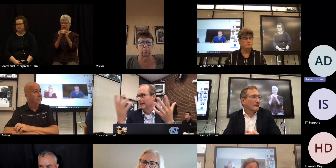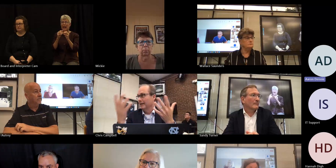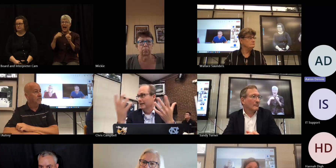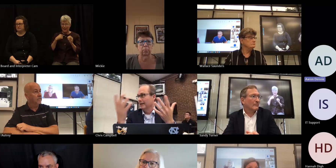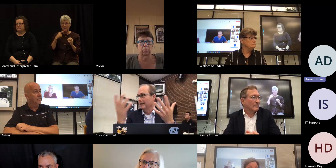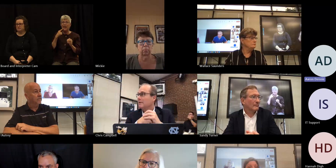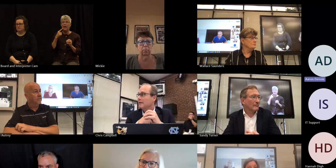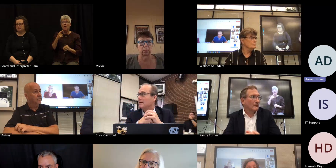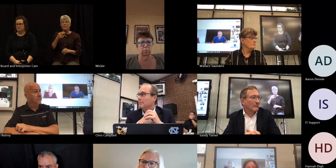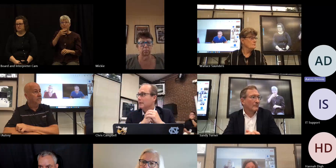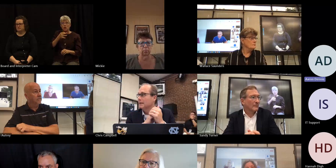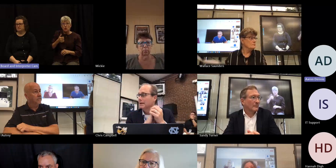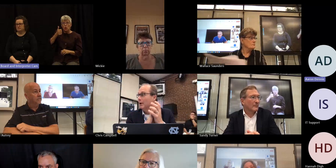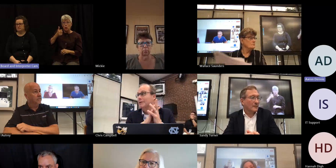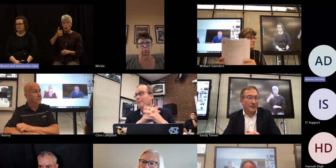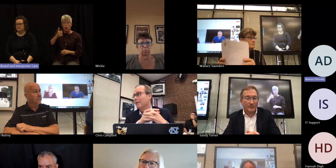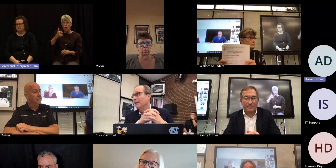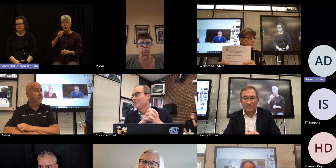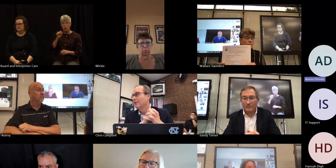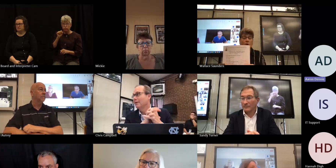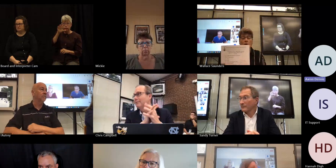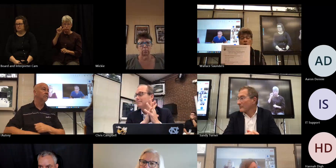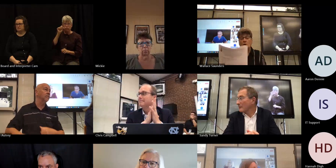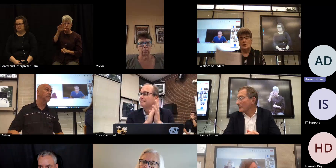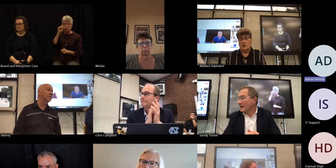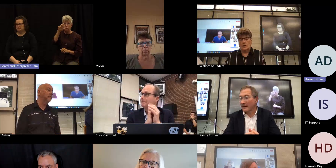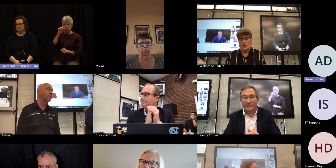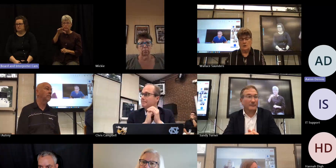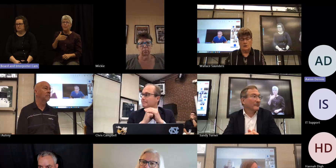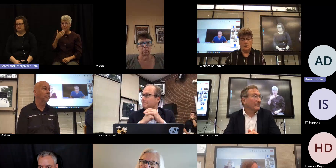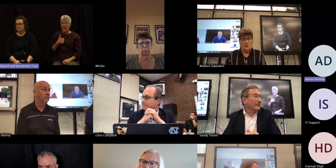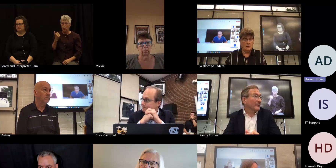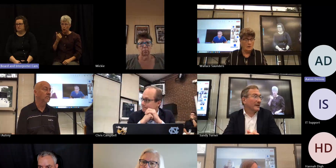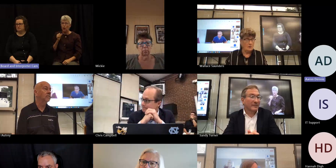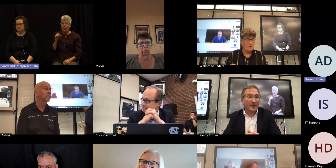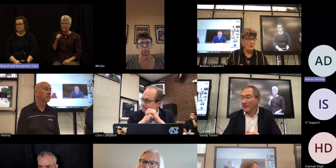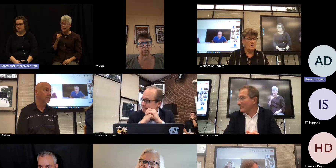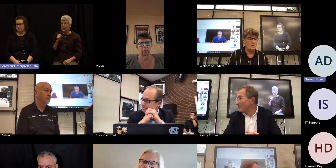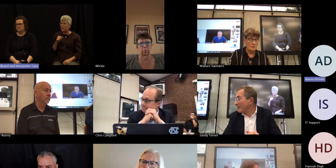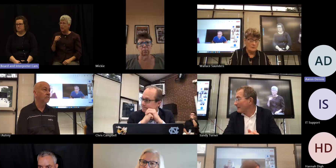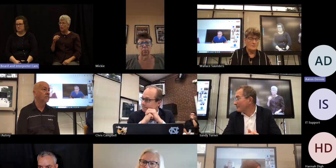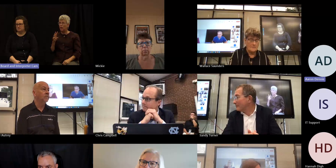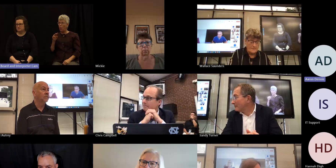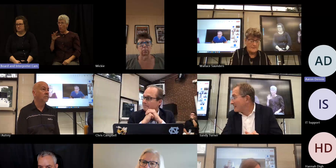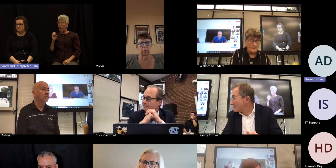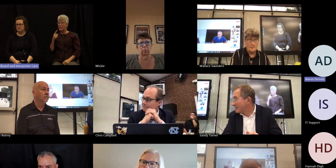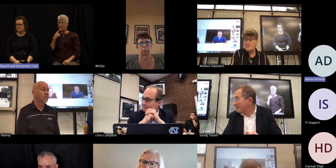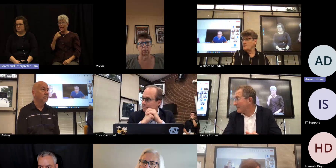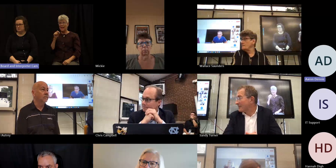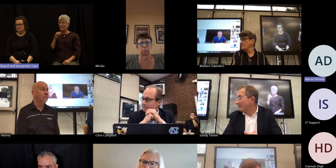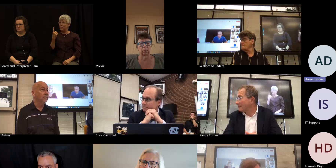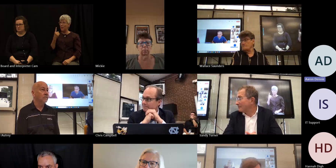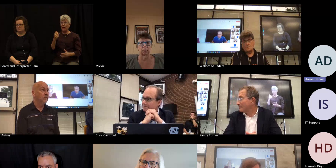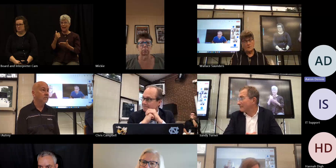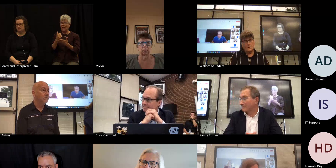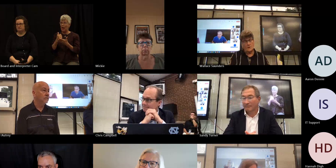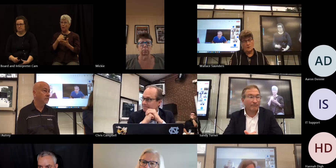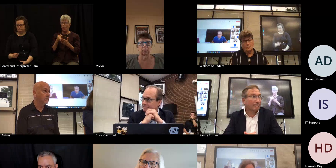get things in front of you. But no time comes. Well, again, if I can be armed with the right messaging, I'm happy